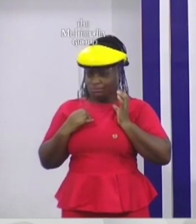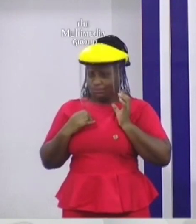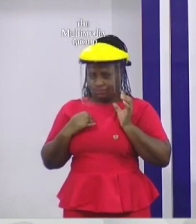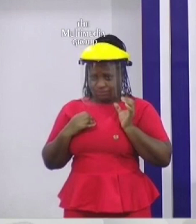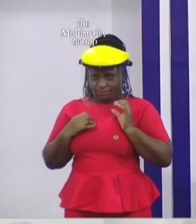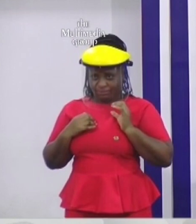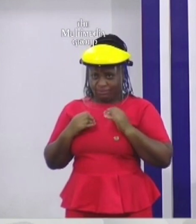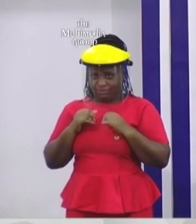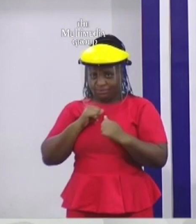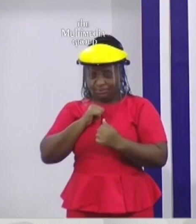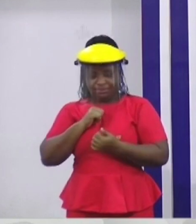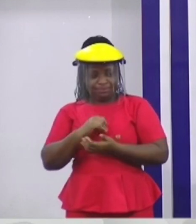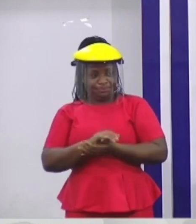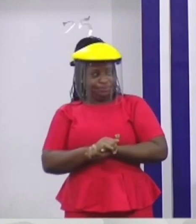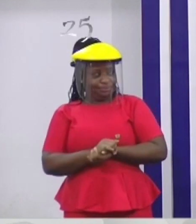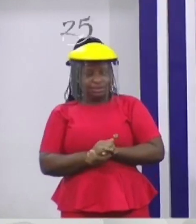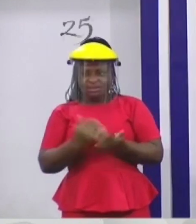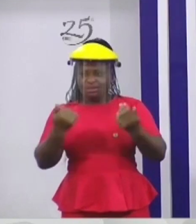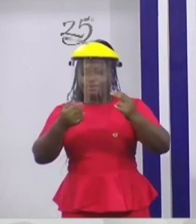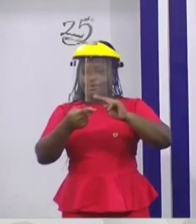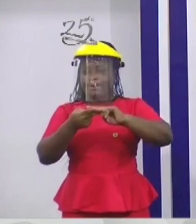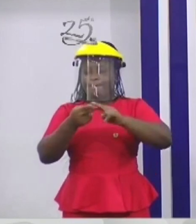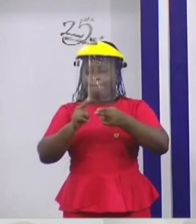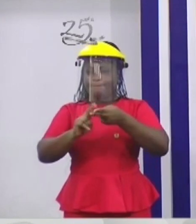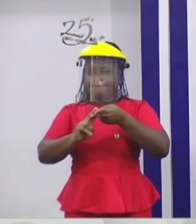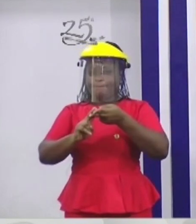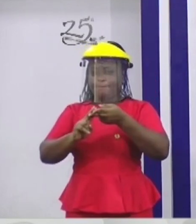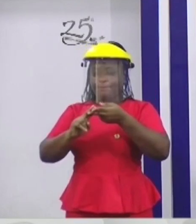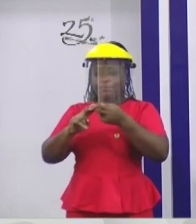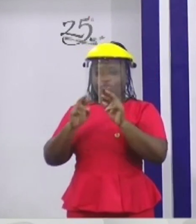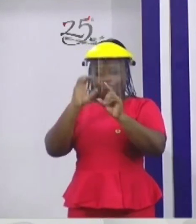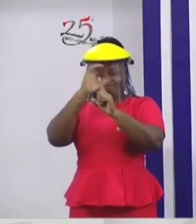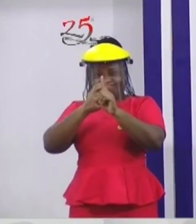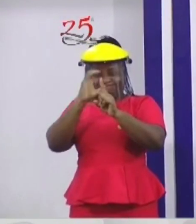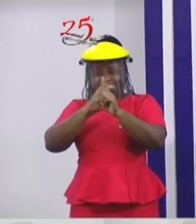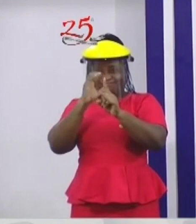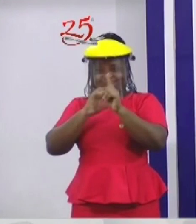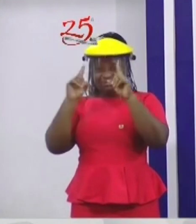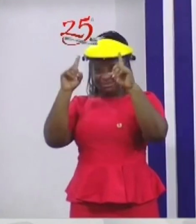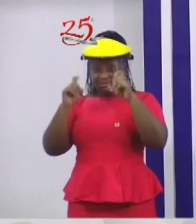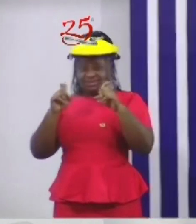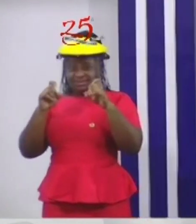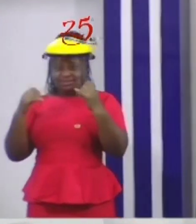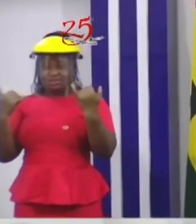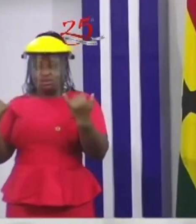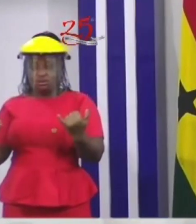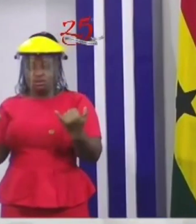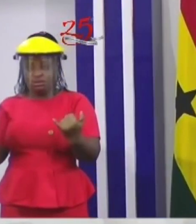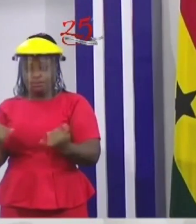it. For example, the total number of samples tested so far, as